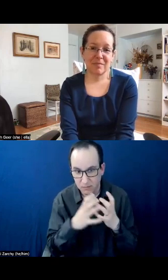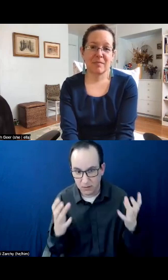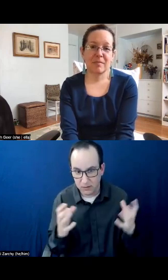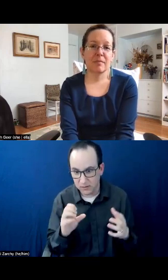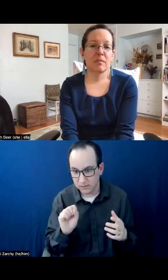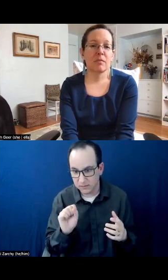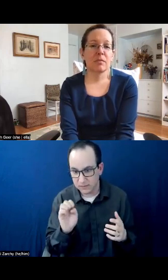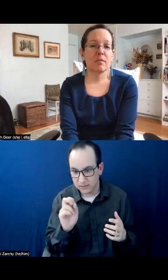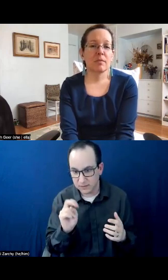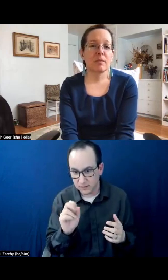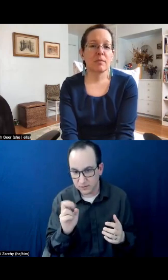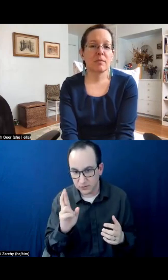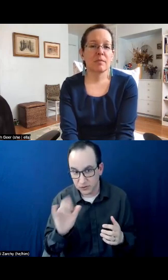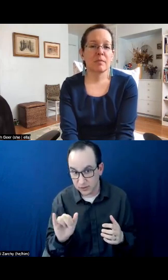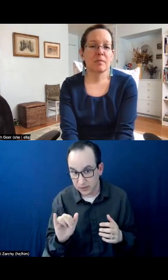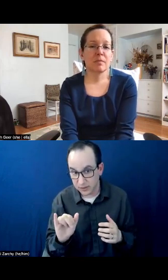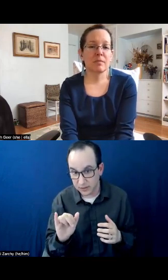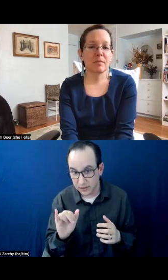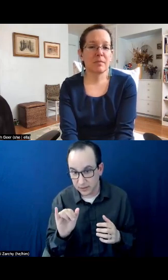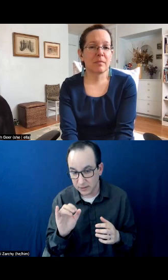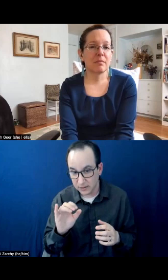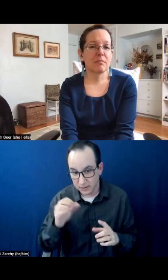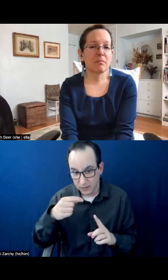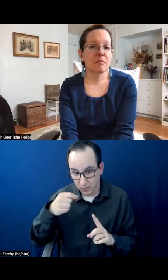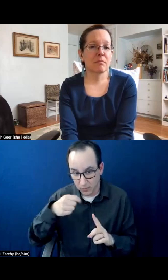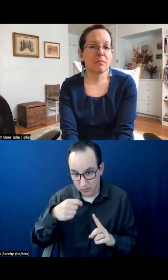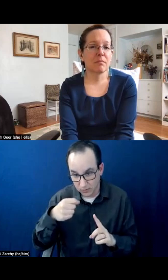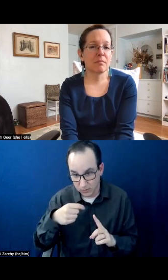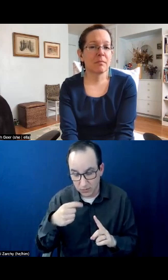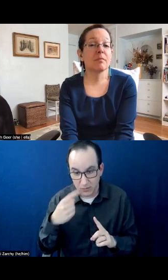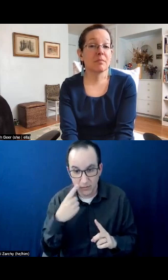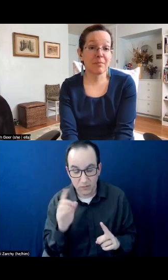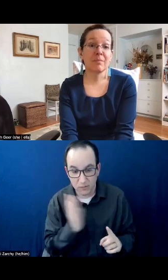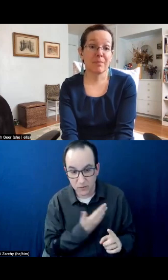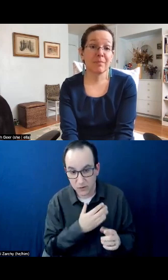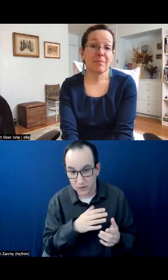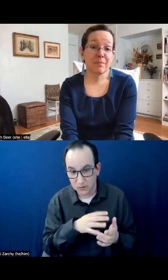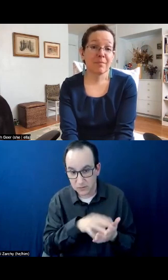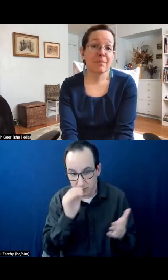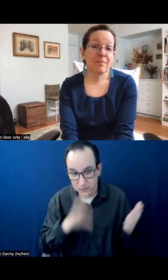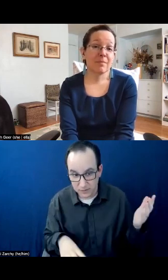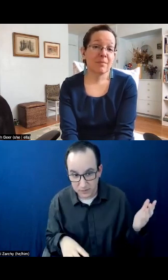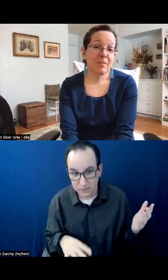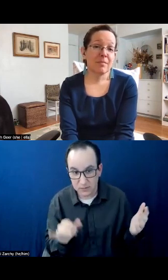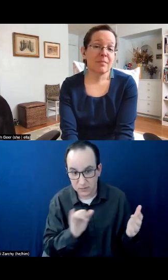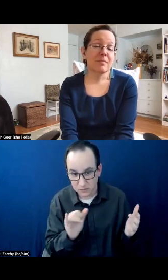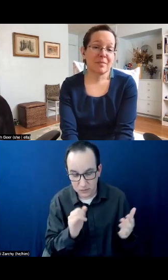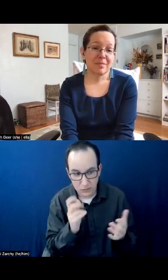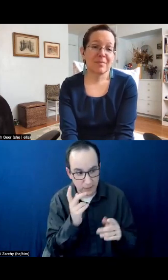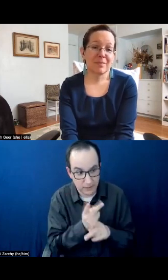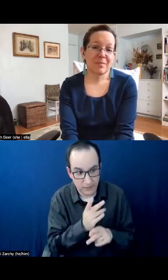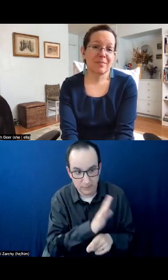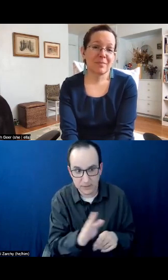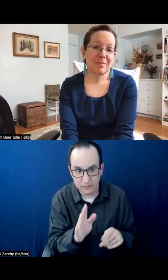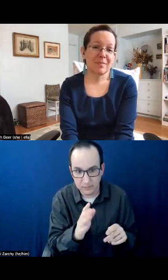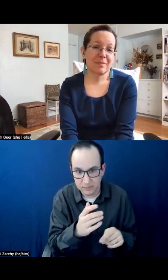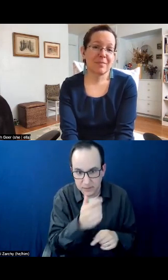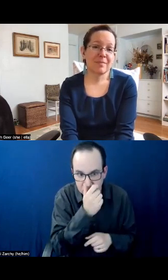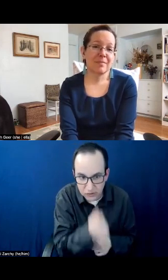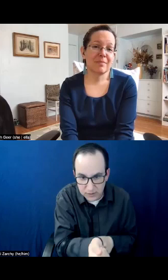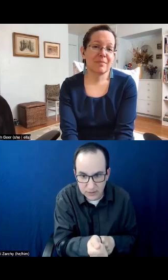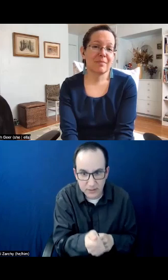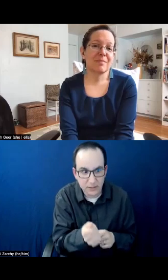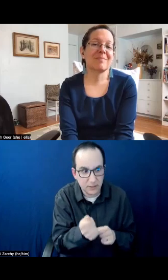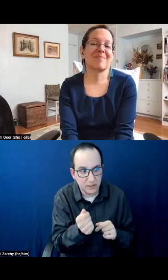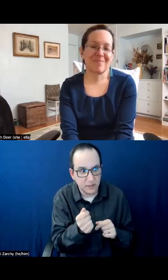And using Play-Doh and adding other sensory stimulation for our students,